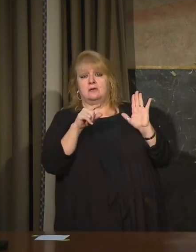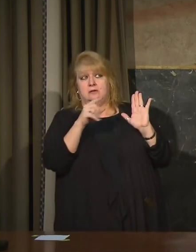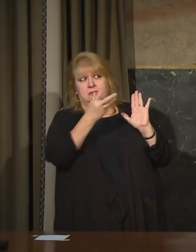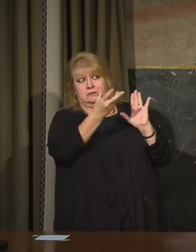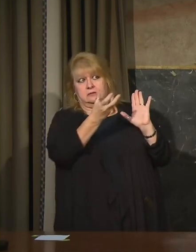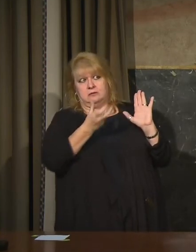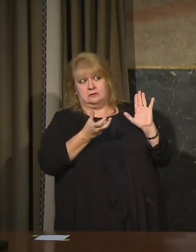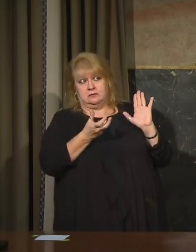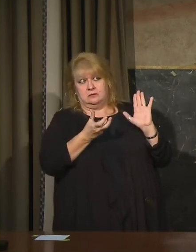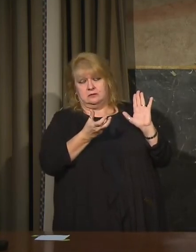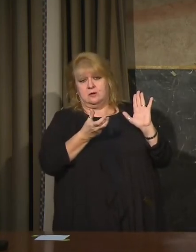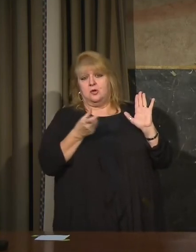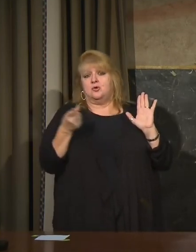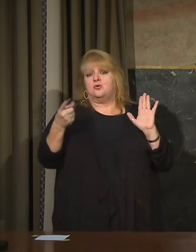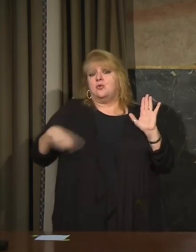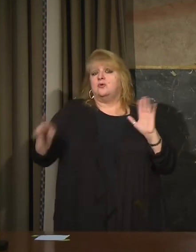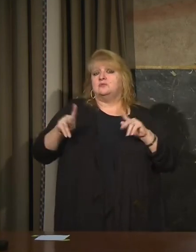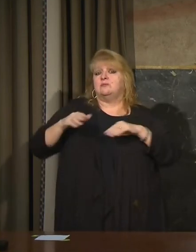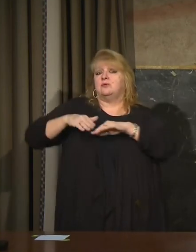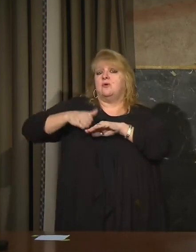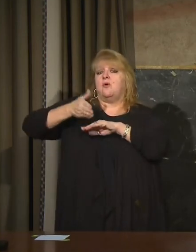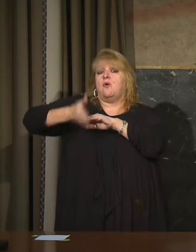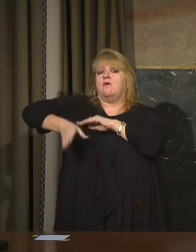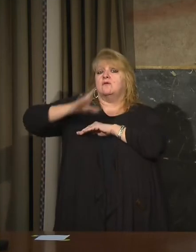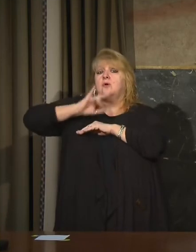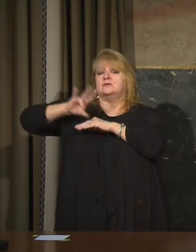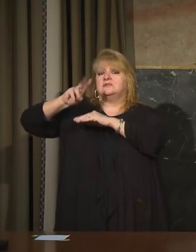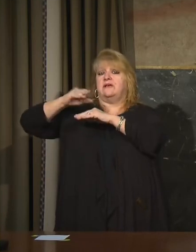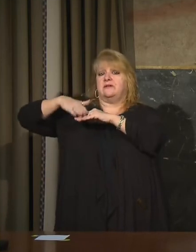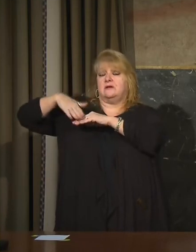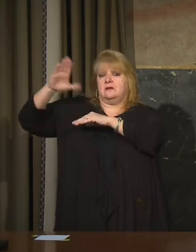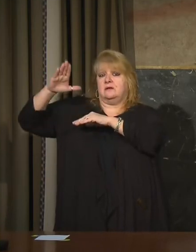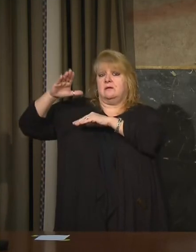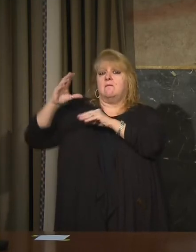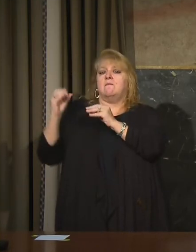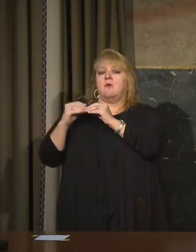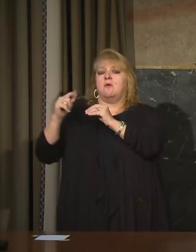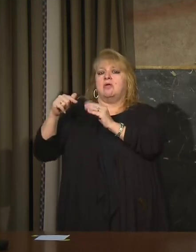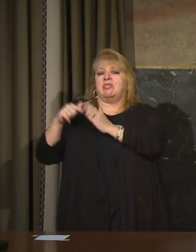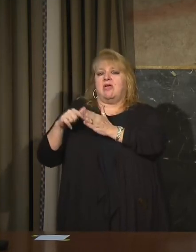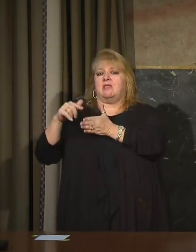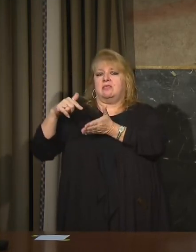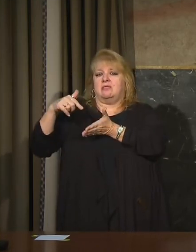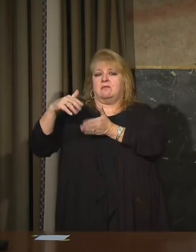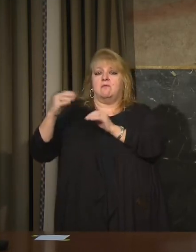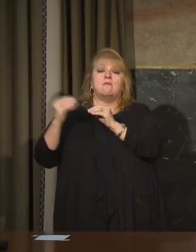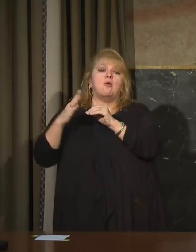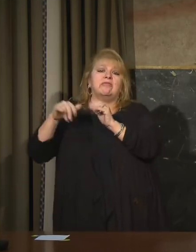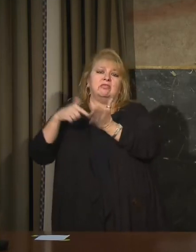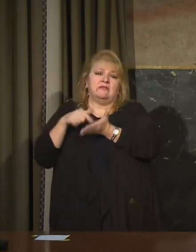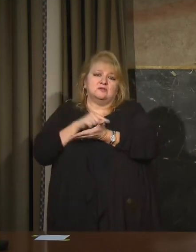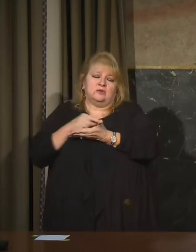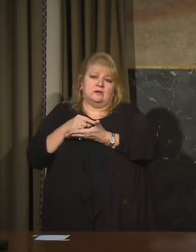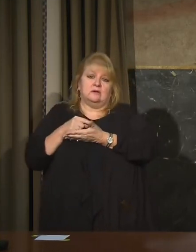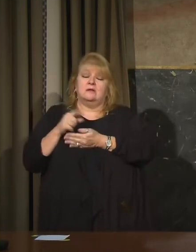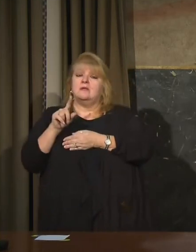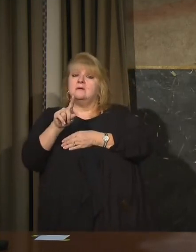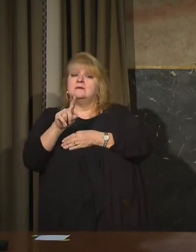who are over 70 than we had this week. It was a really good start. with 107 locations in 52